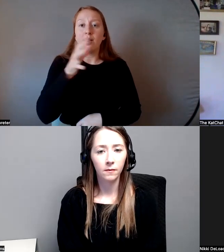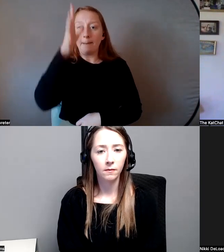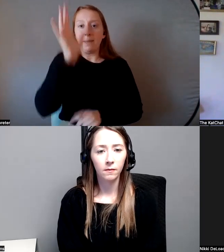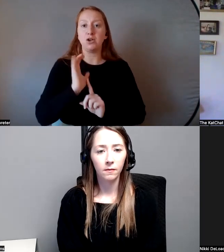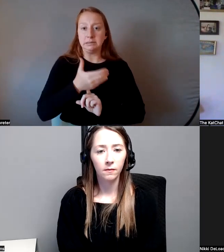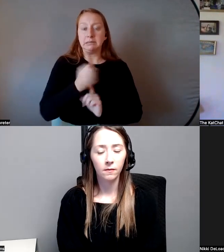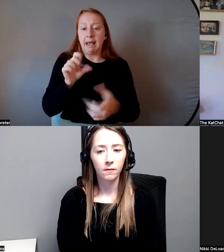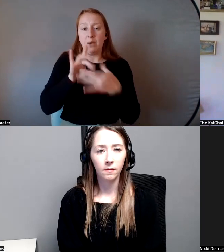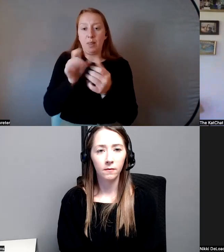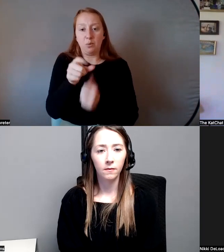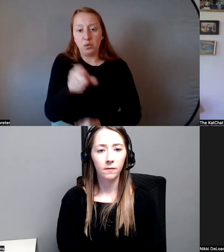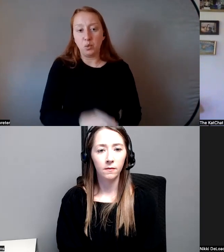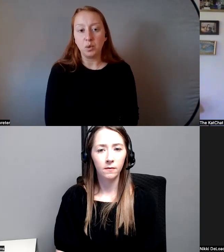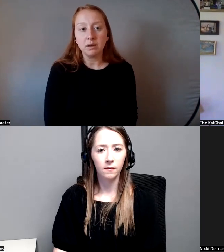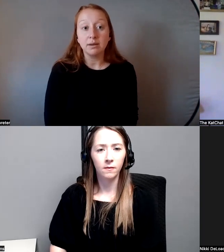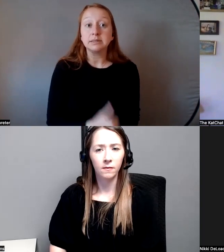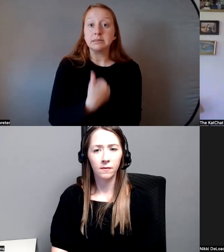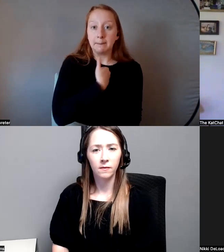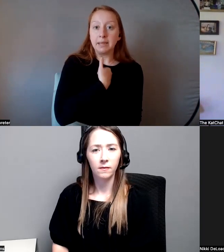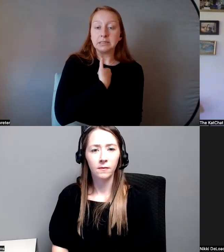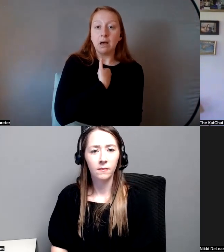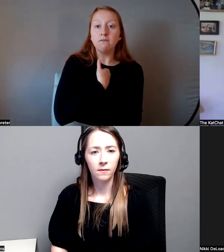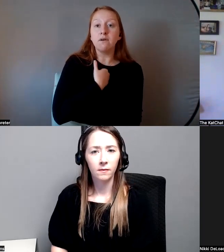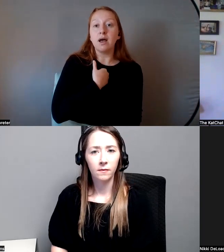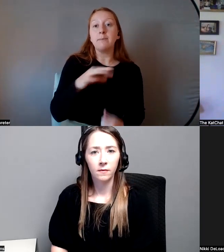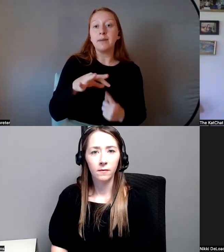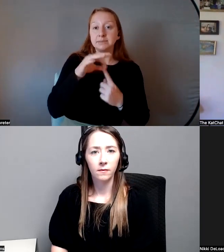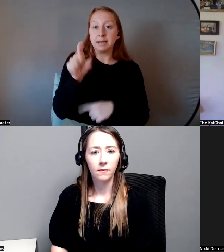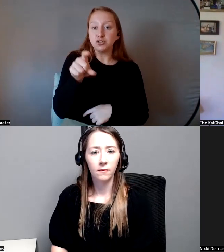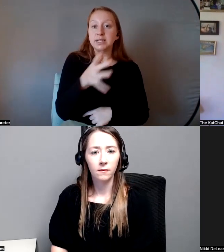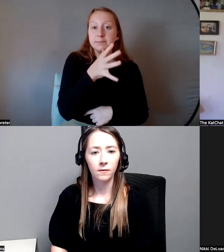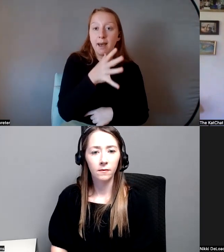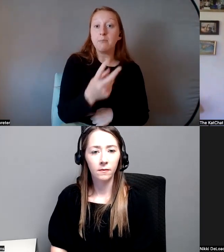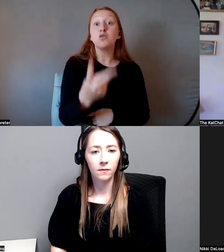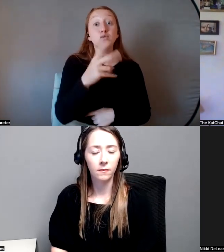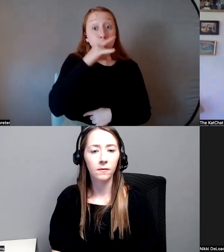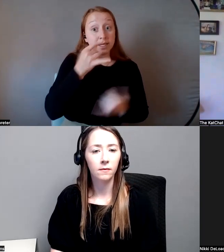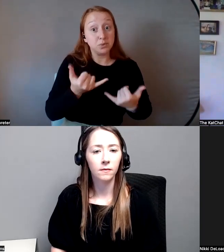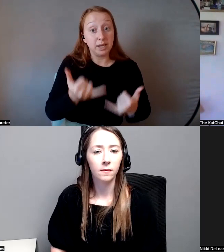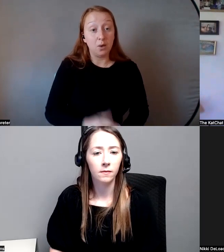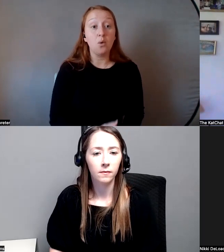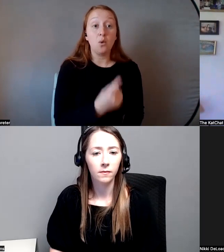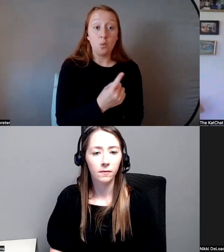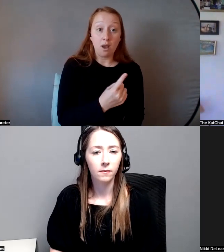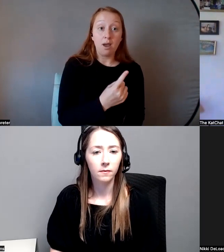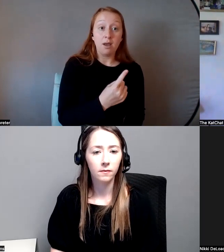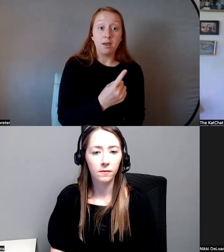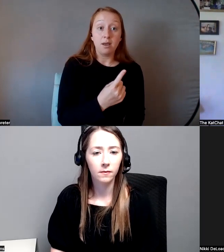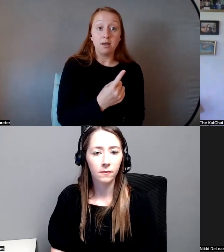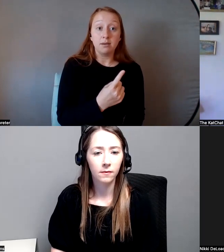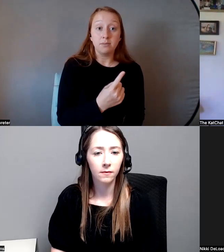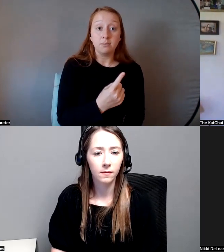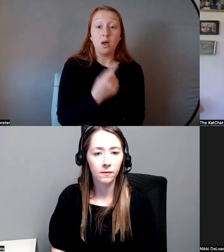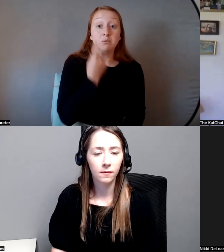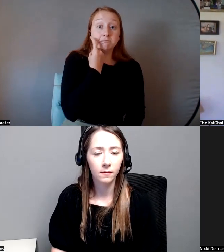because I myself, especially need mom of 2 kids right now. One was critically diagnosed last